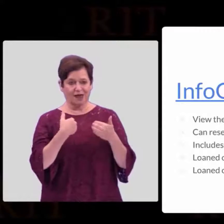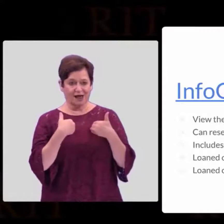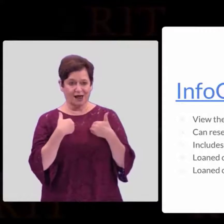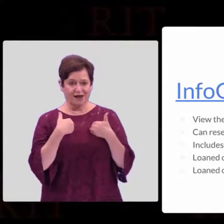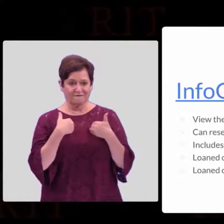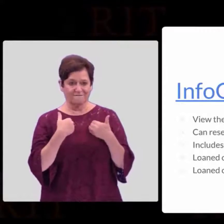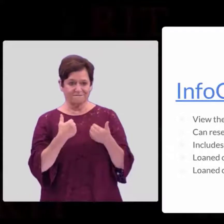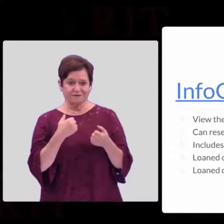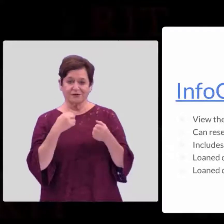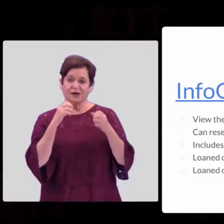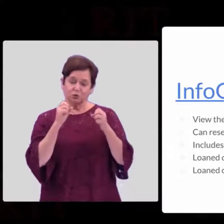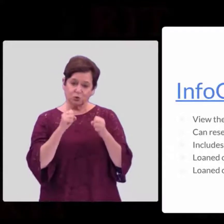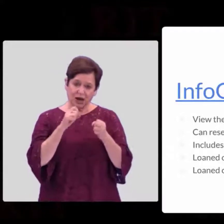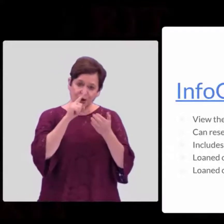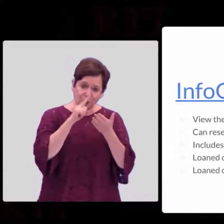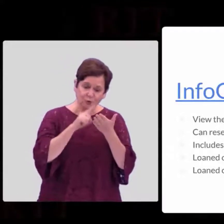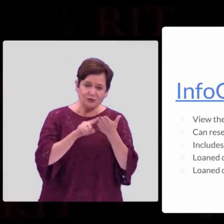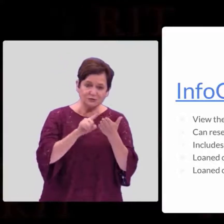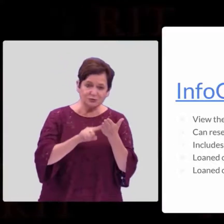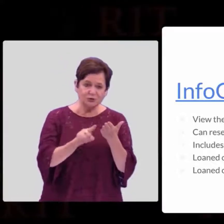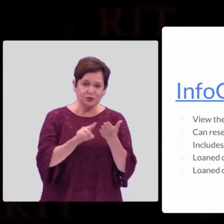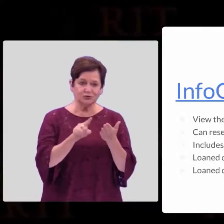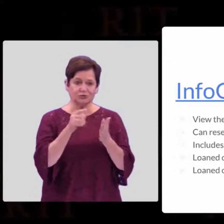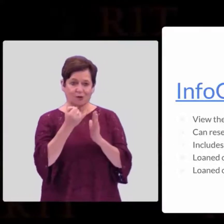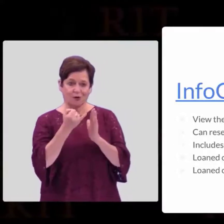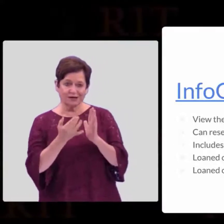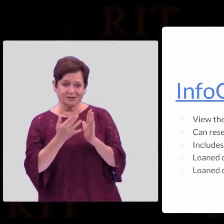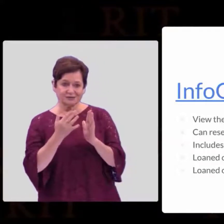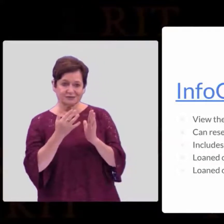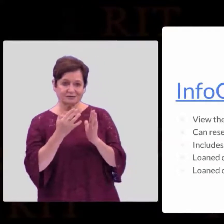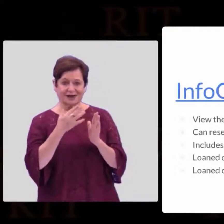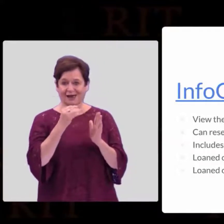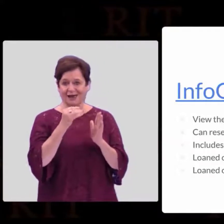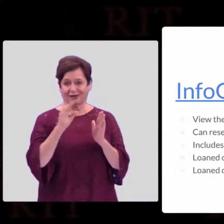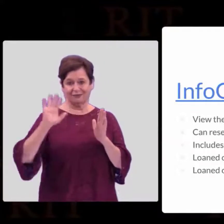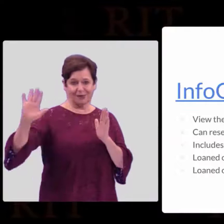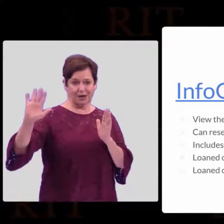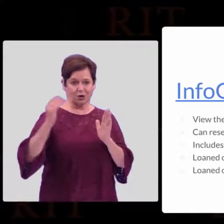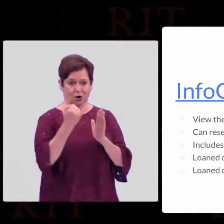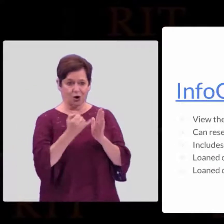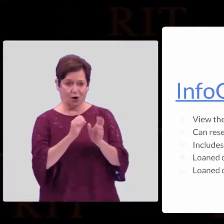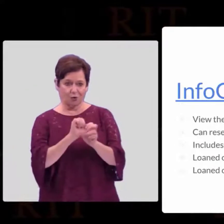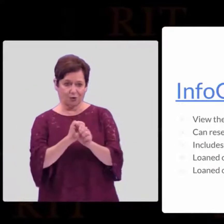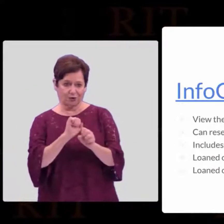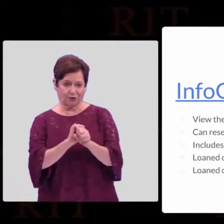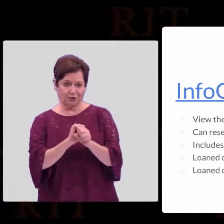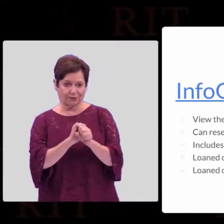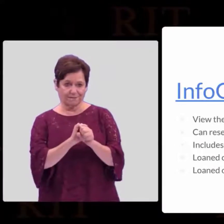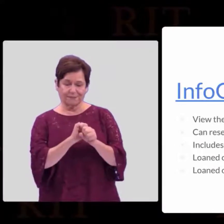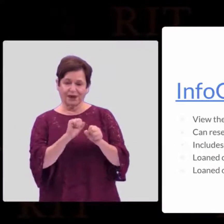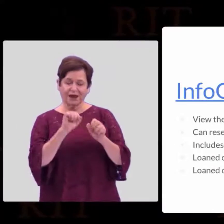have. You can research artists and their artworks.